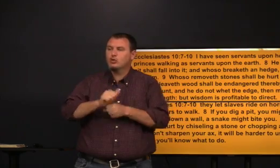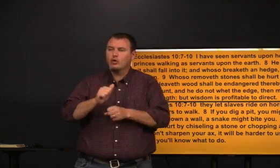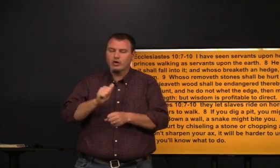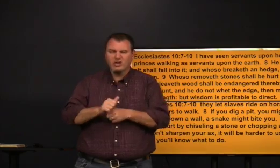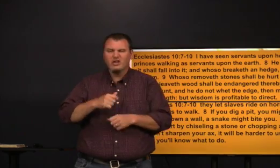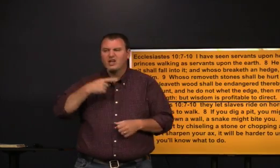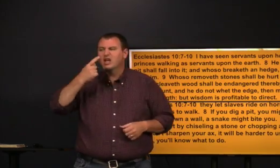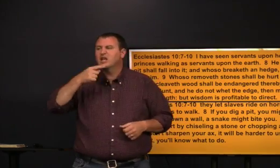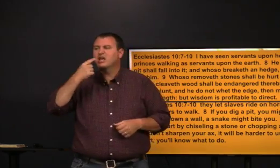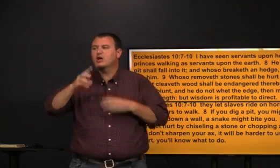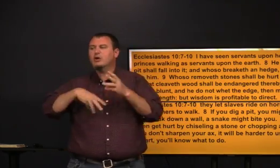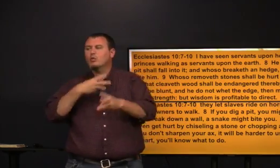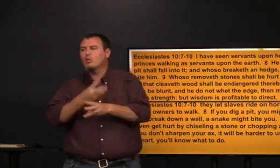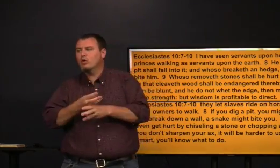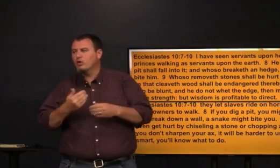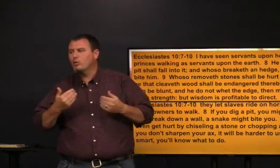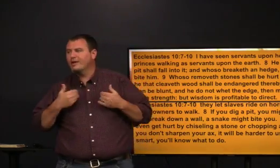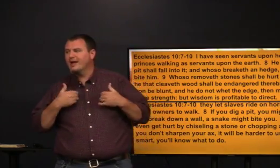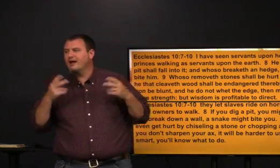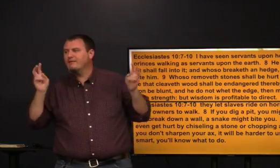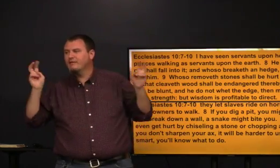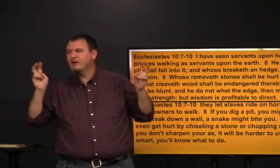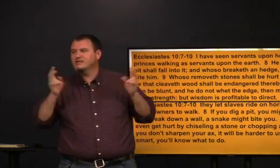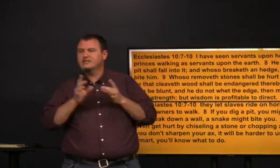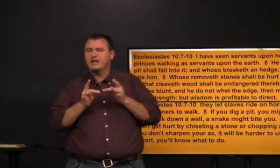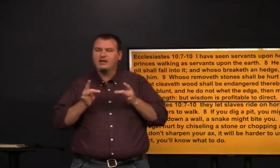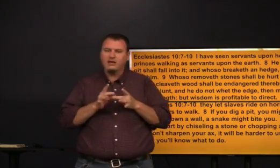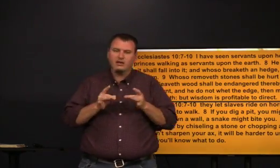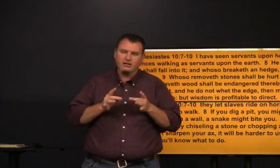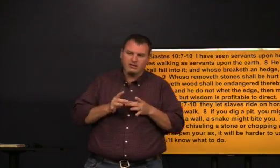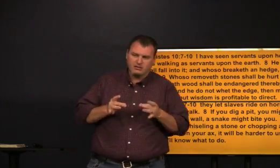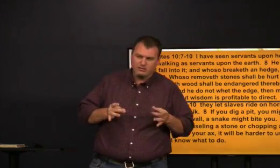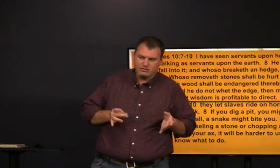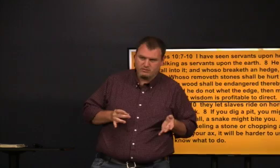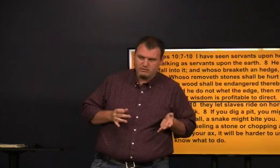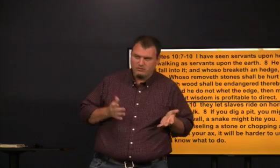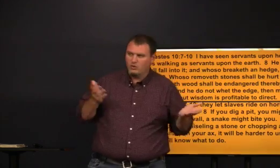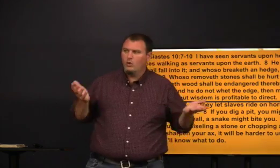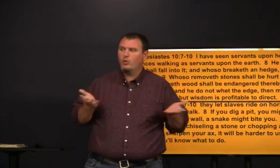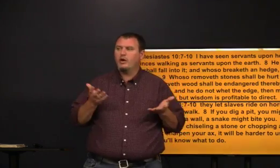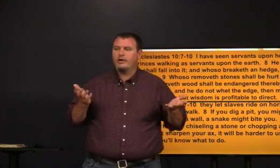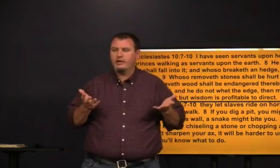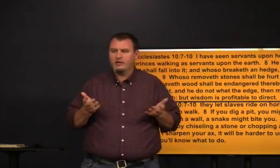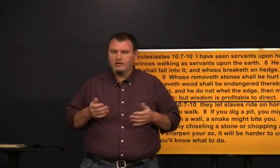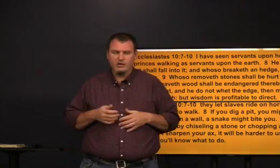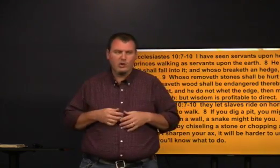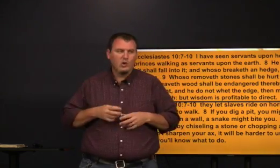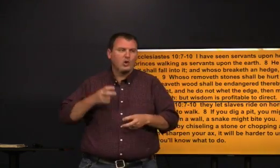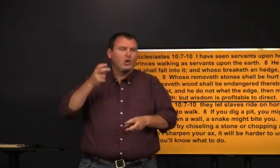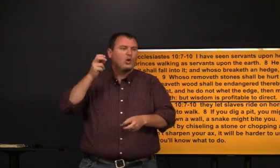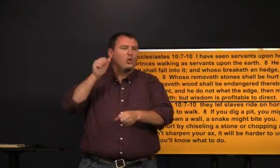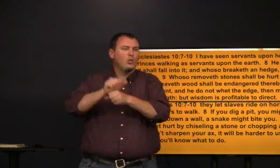work. Hearing world, we have a saying. What?